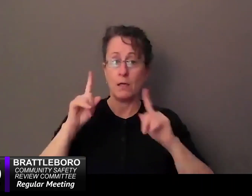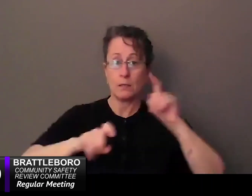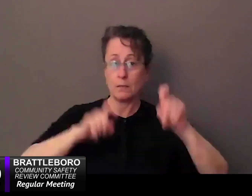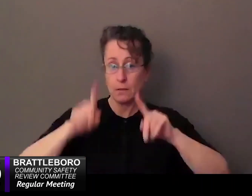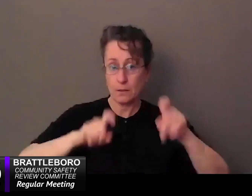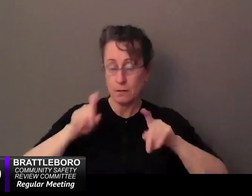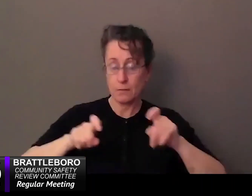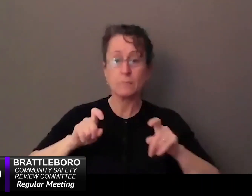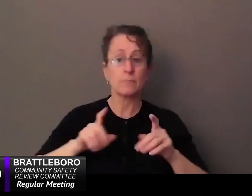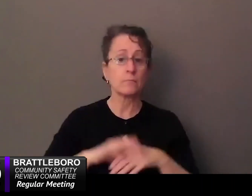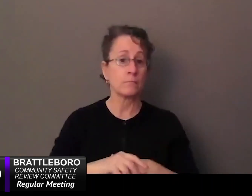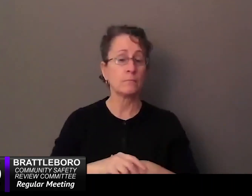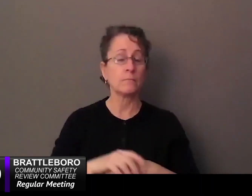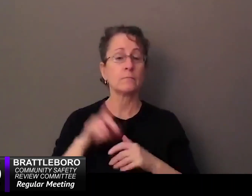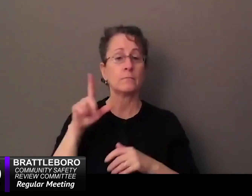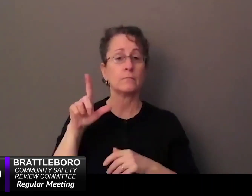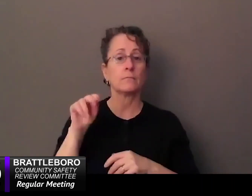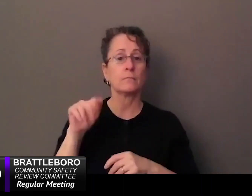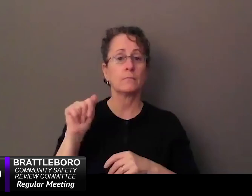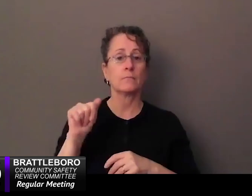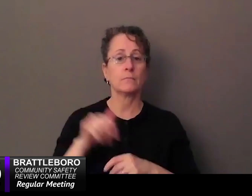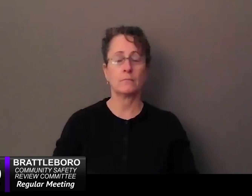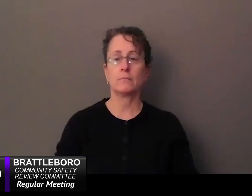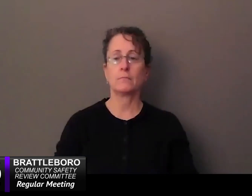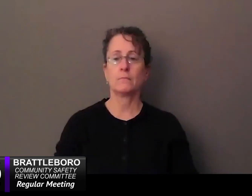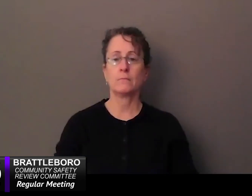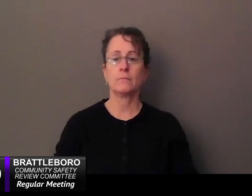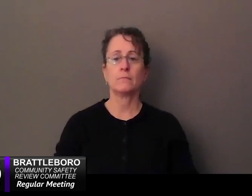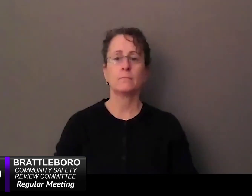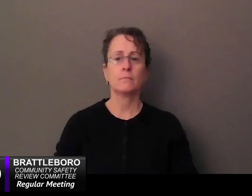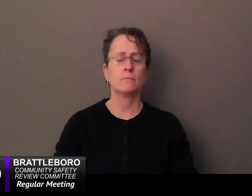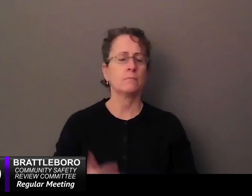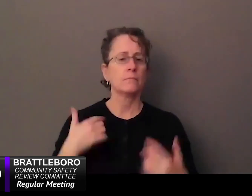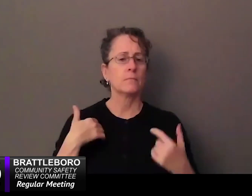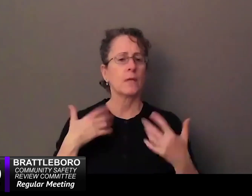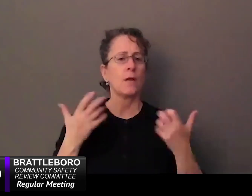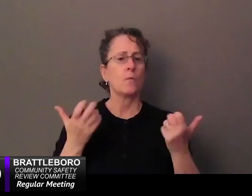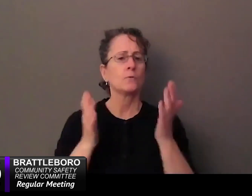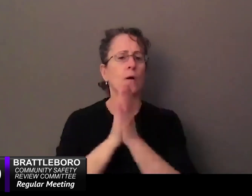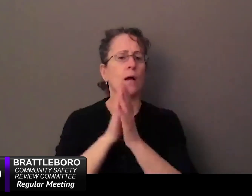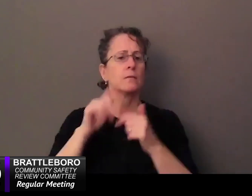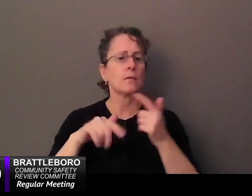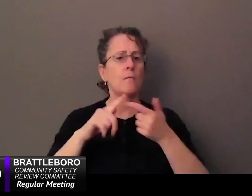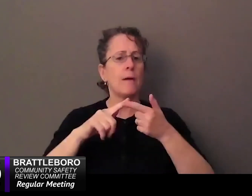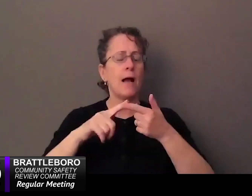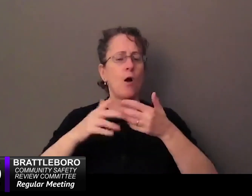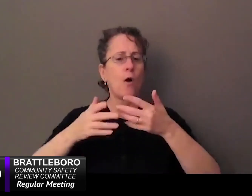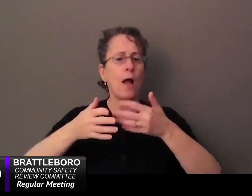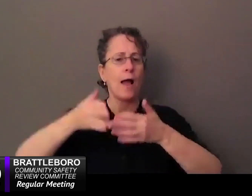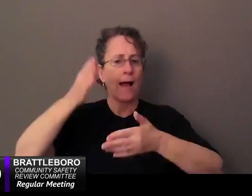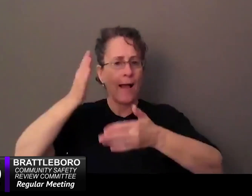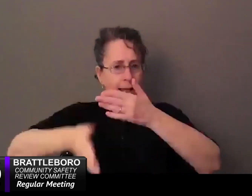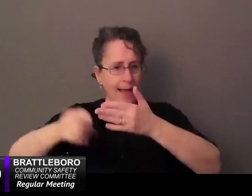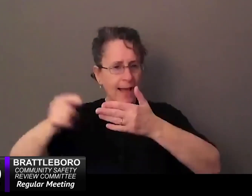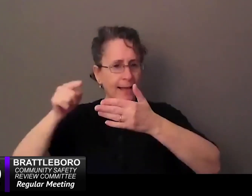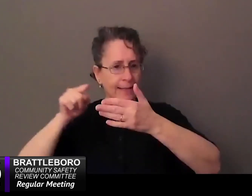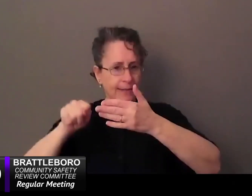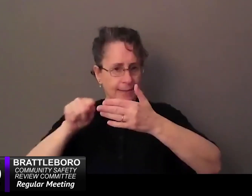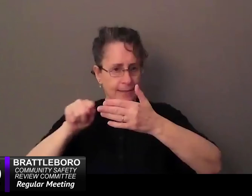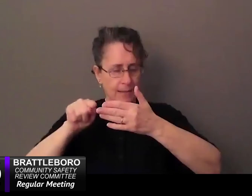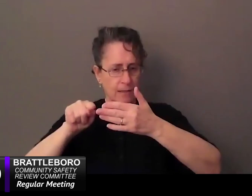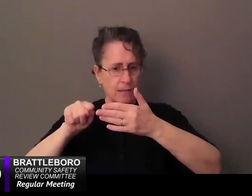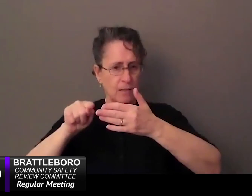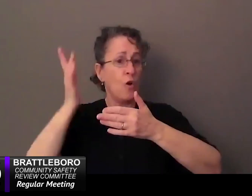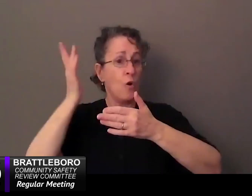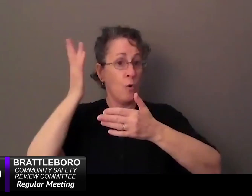So Lana. So my question is about the end of this process. And to backtrack, the reason I have this question